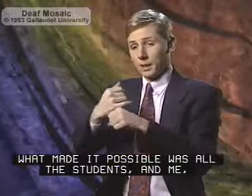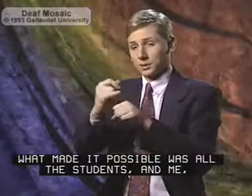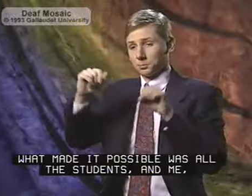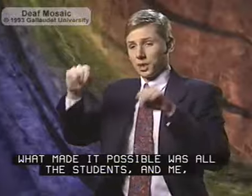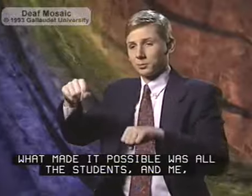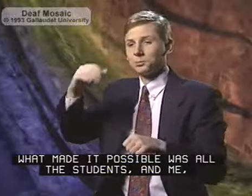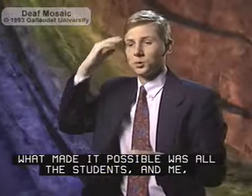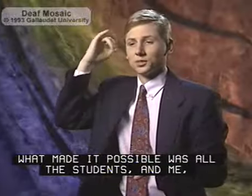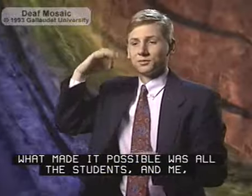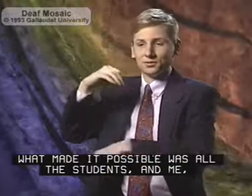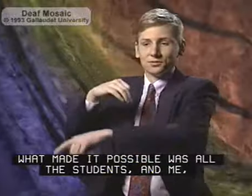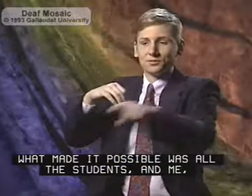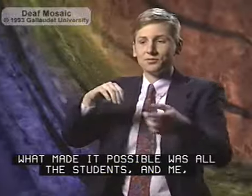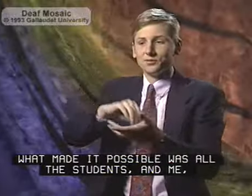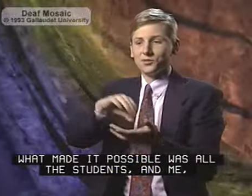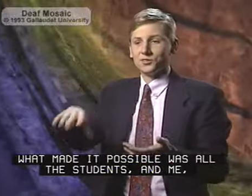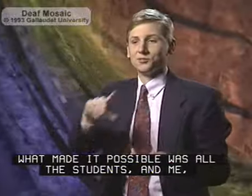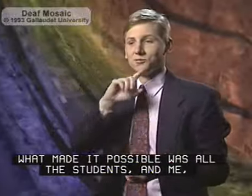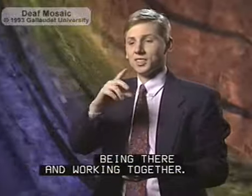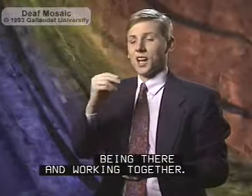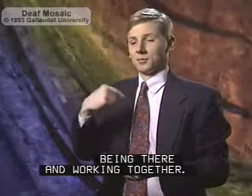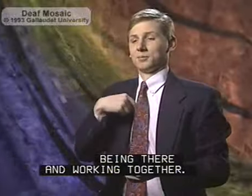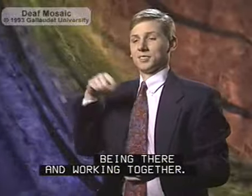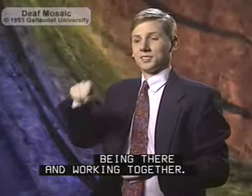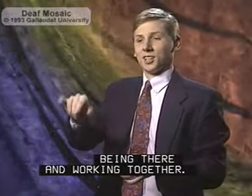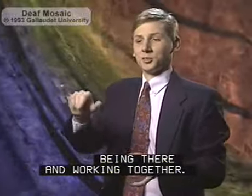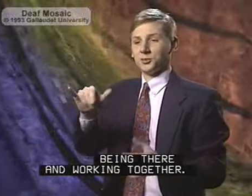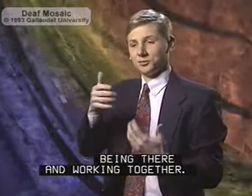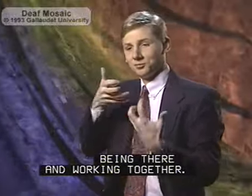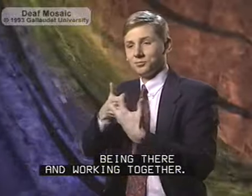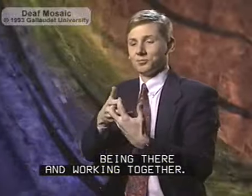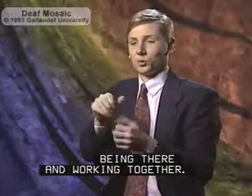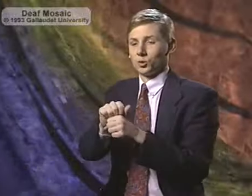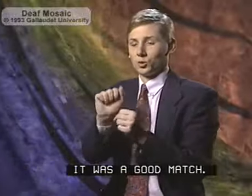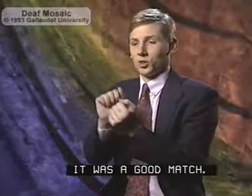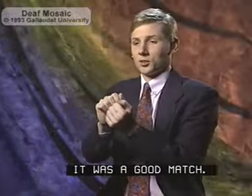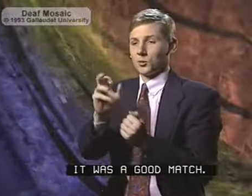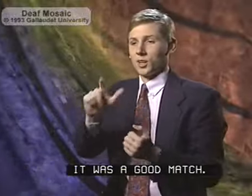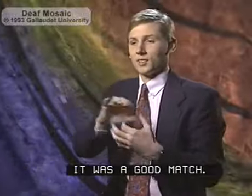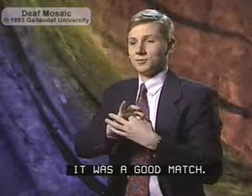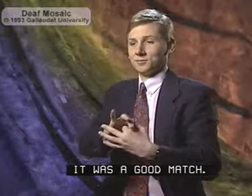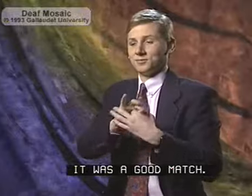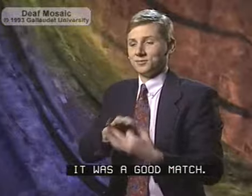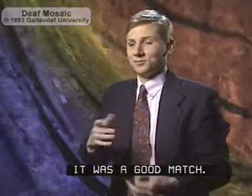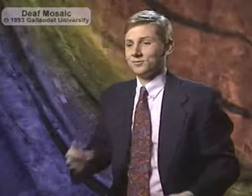What made it possible was all the students and me being there and working together. It was a good match.